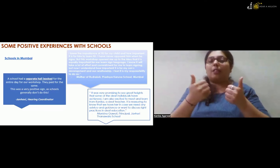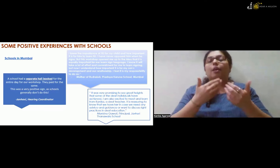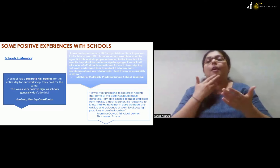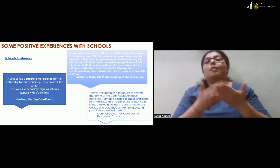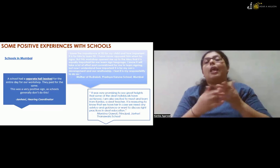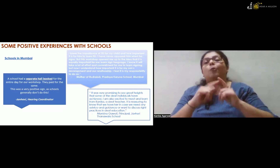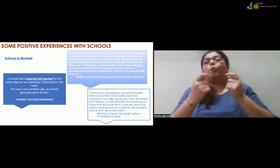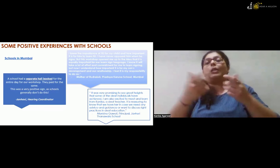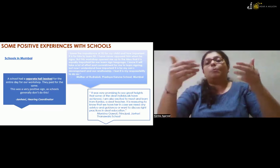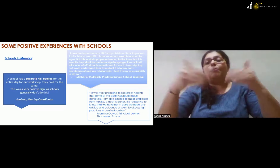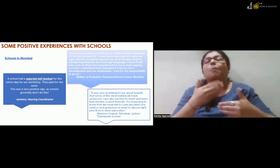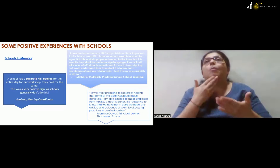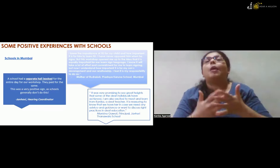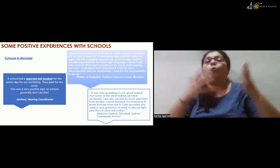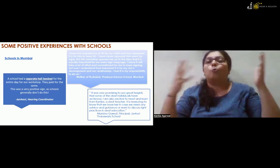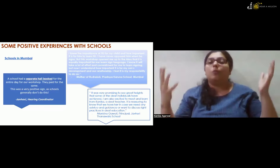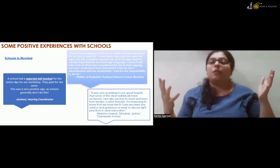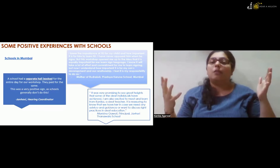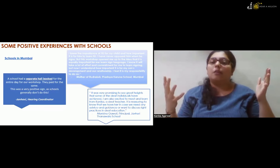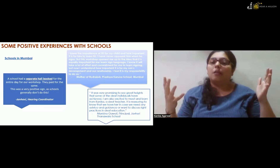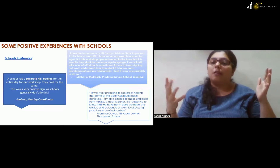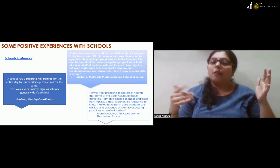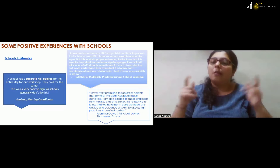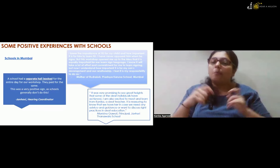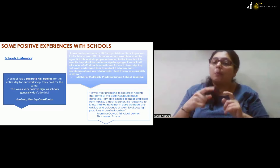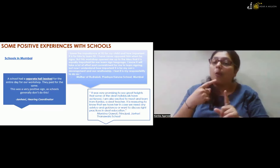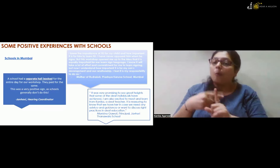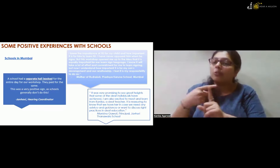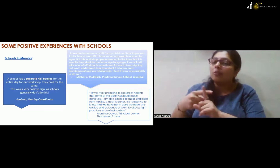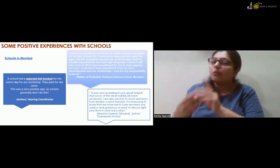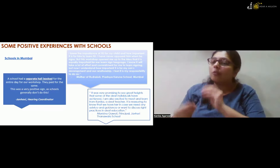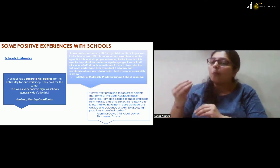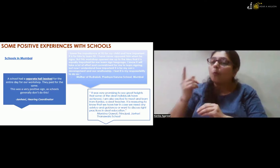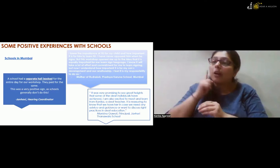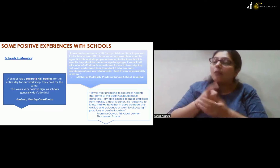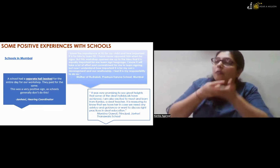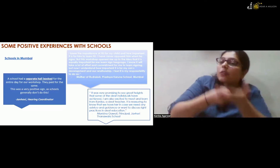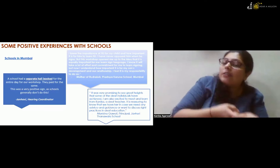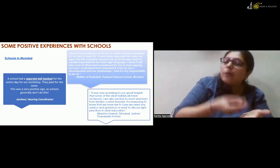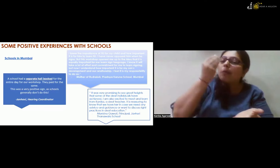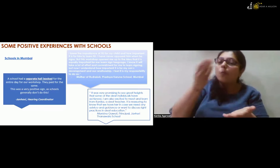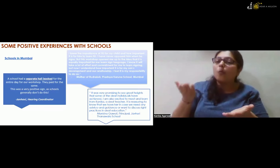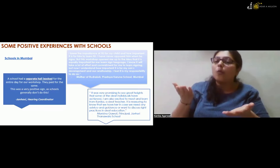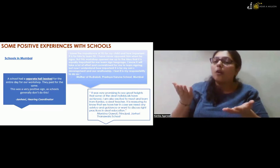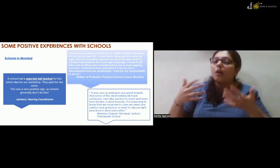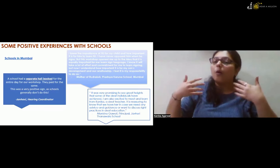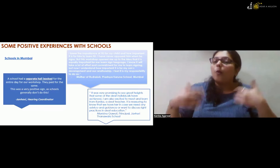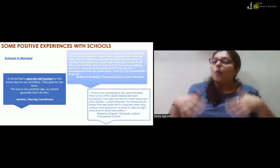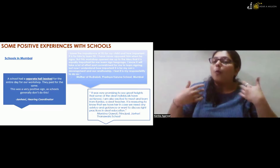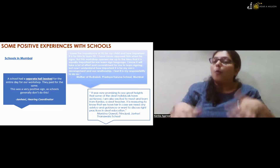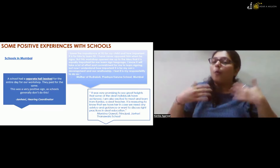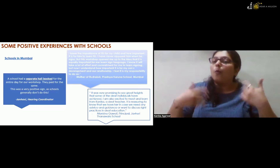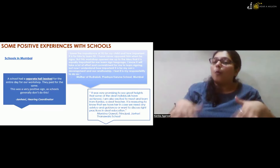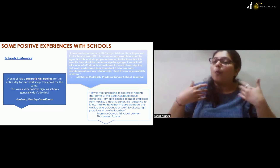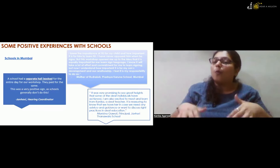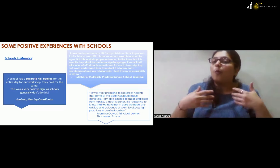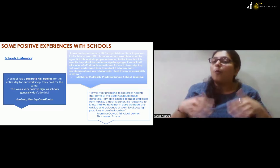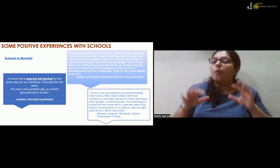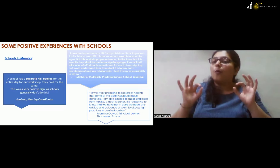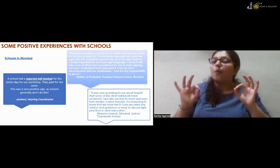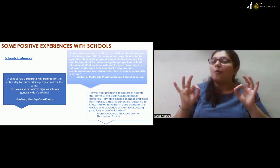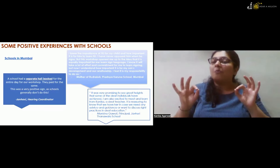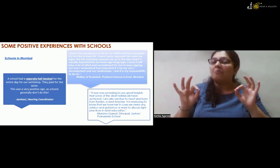they felt very comfortable talking to us. And they were so grateful for having us there. So much of respect we